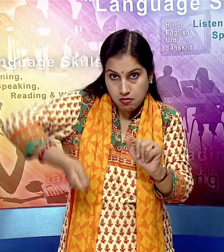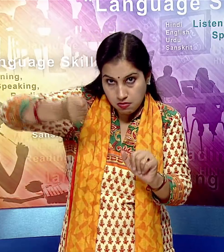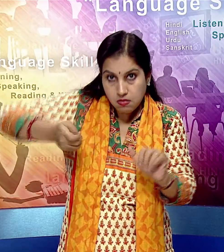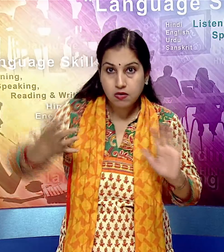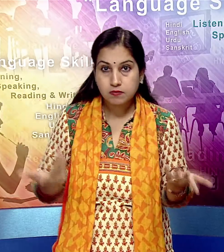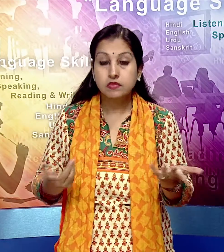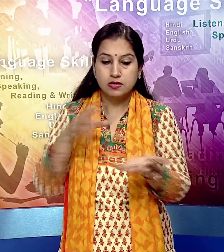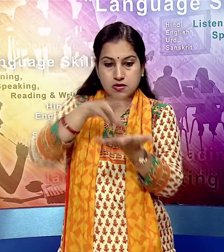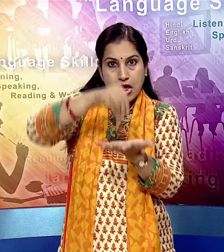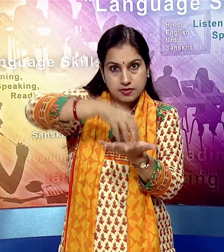rice,